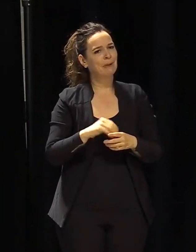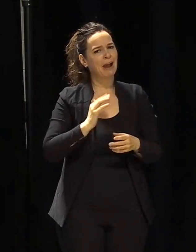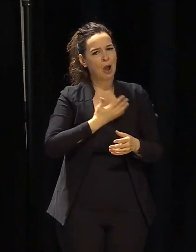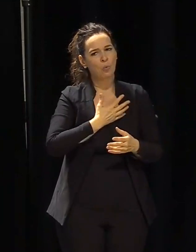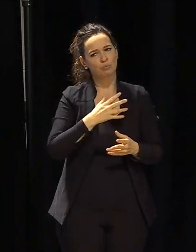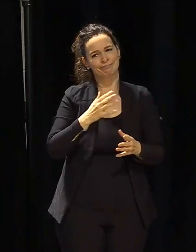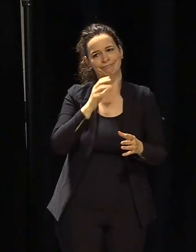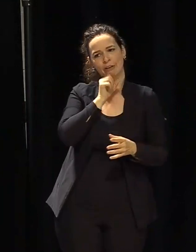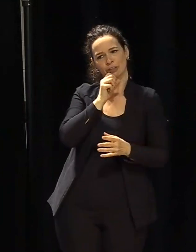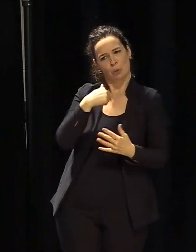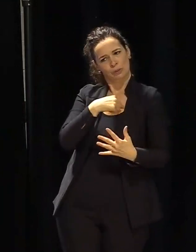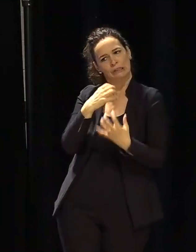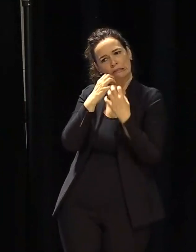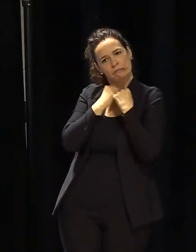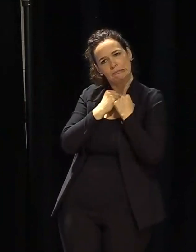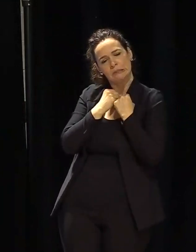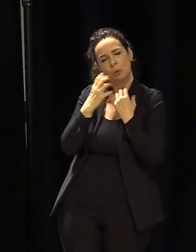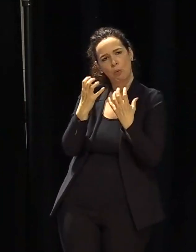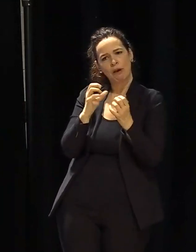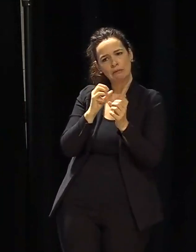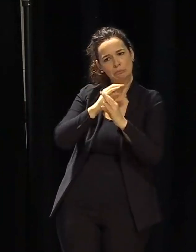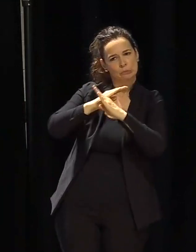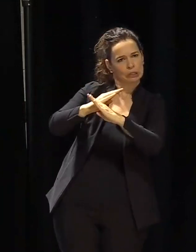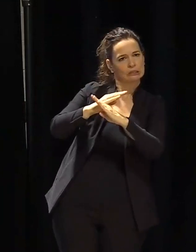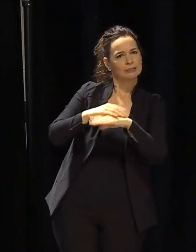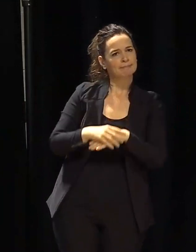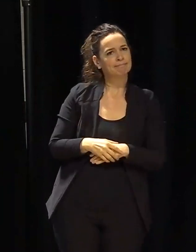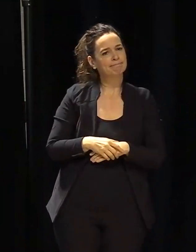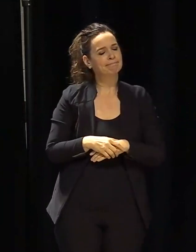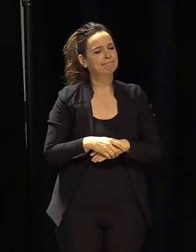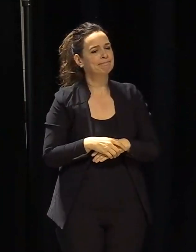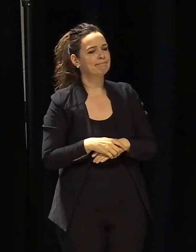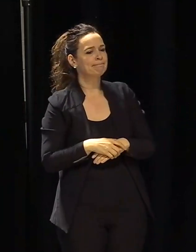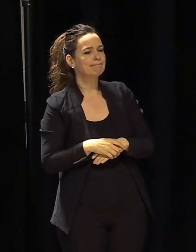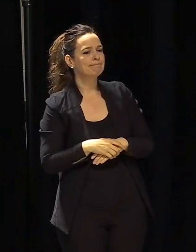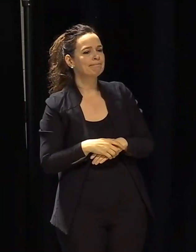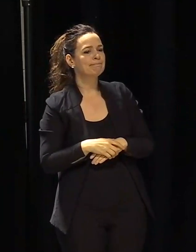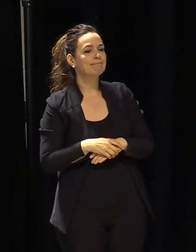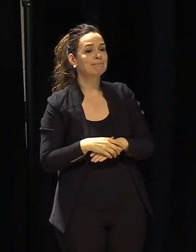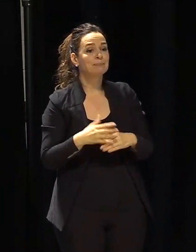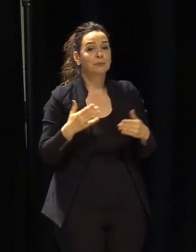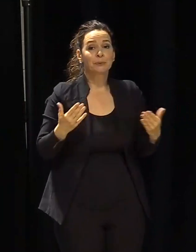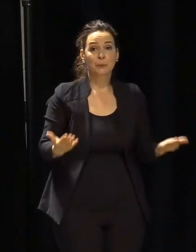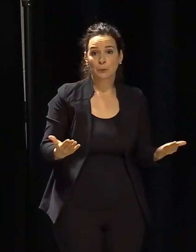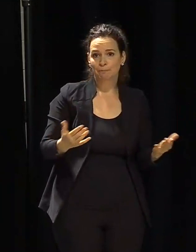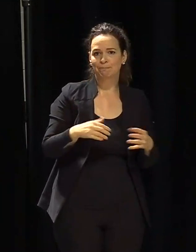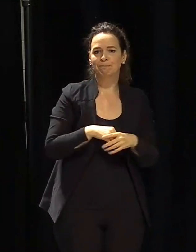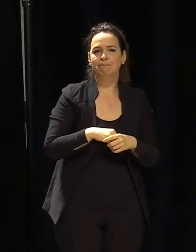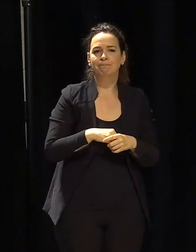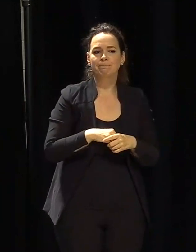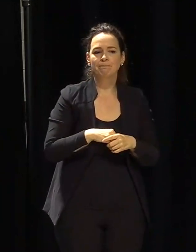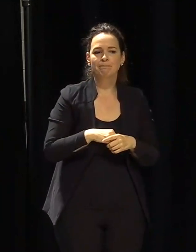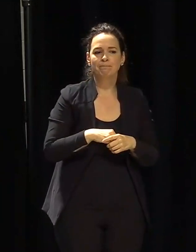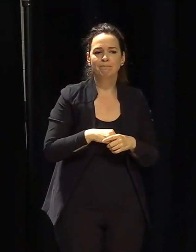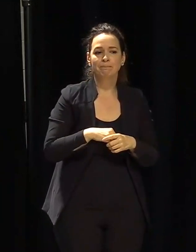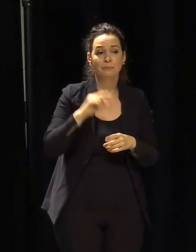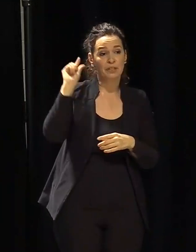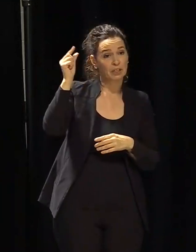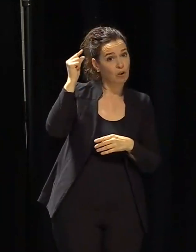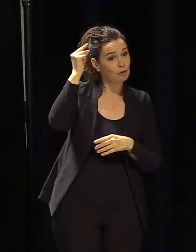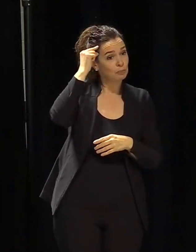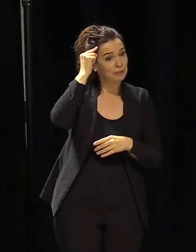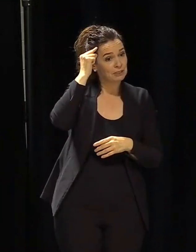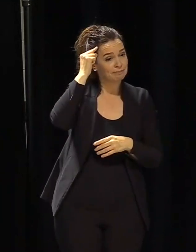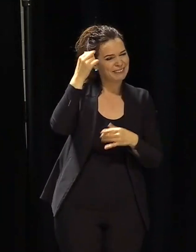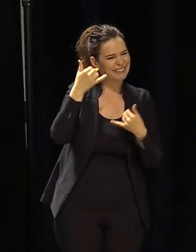news. So where do we stand and what can we do? As a government, we need to continue to test and trace